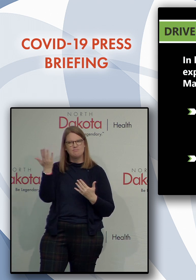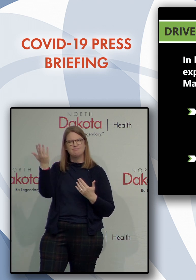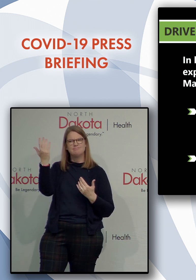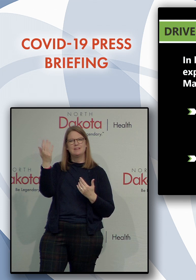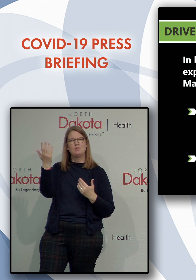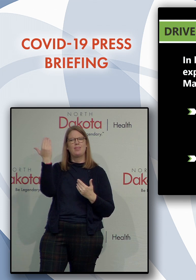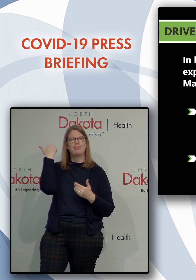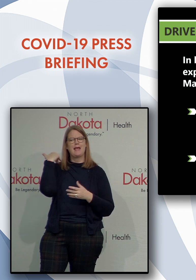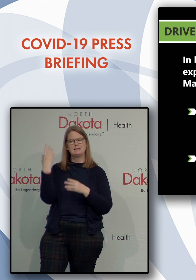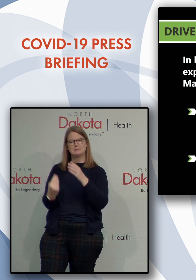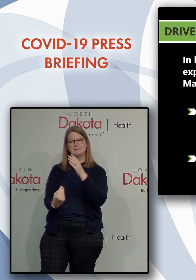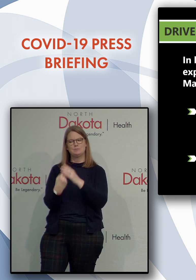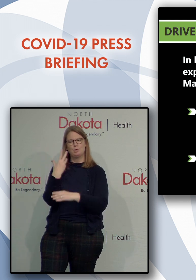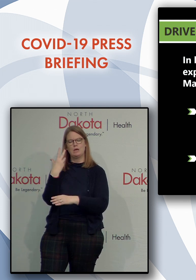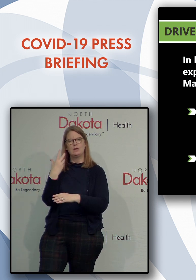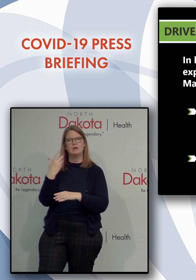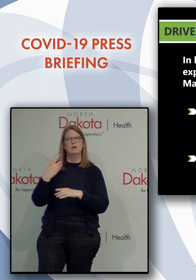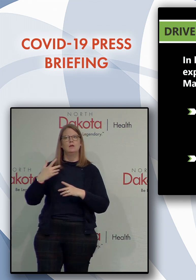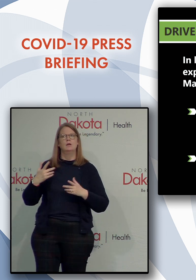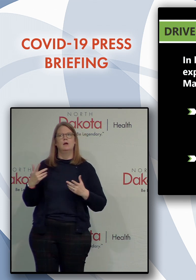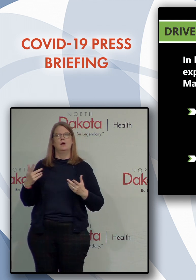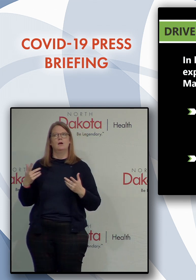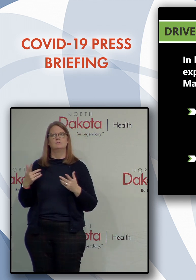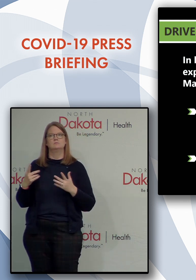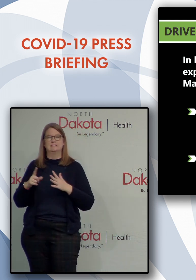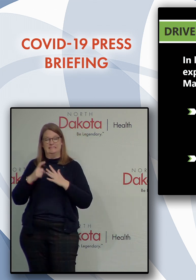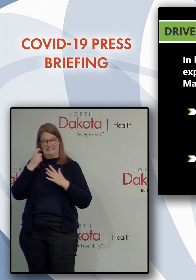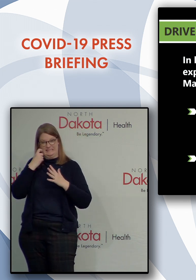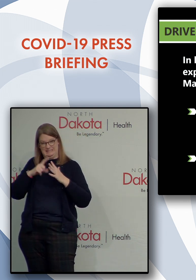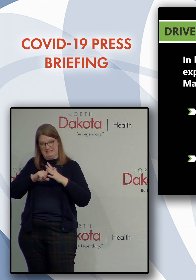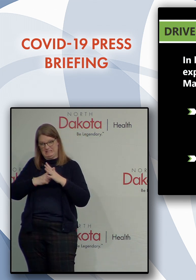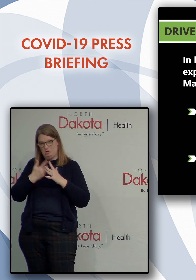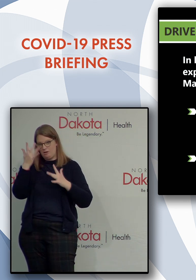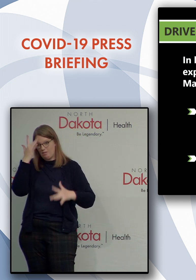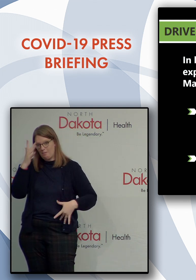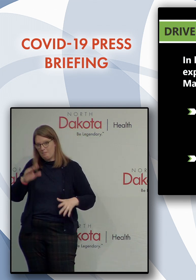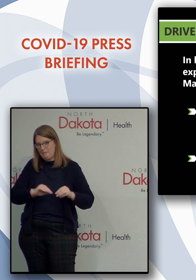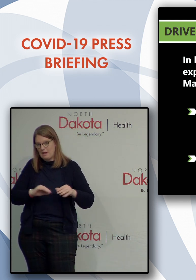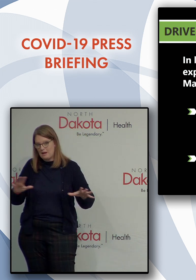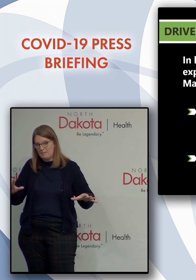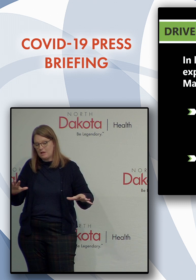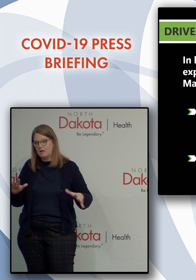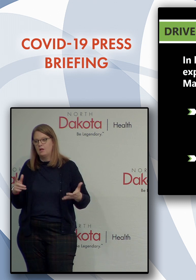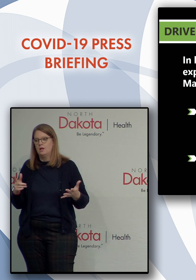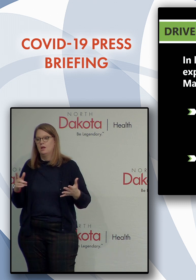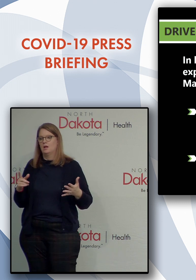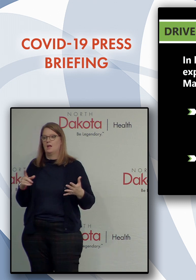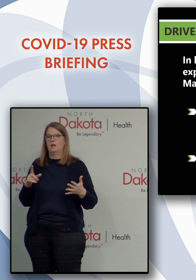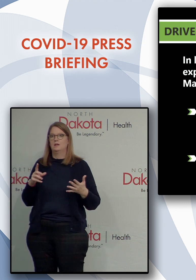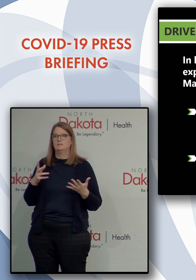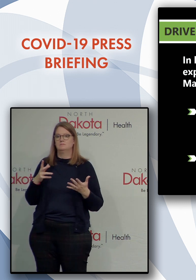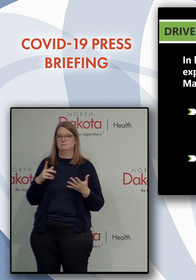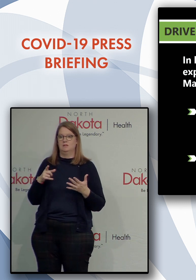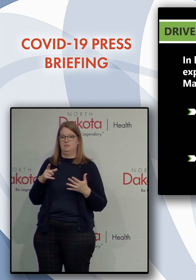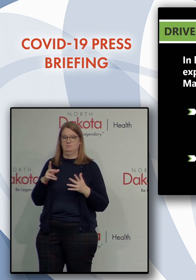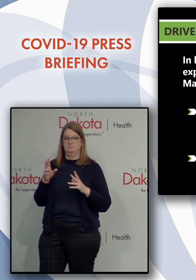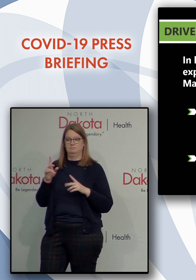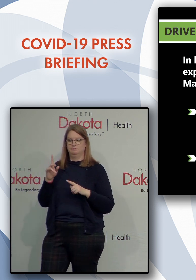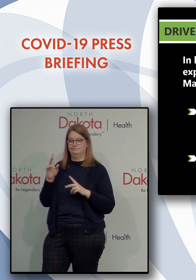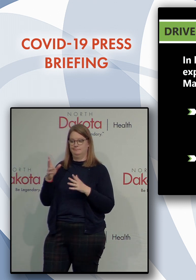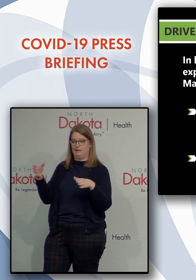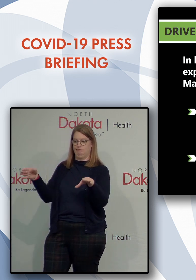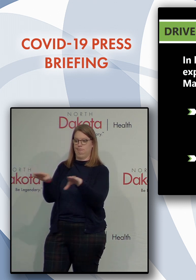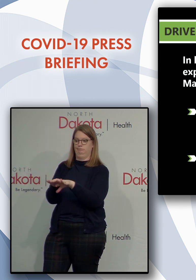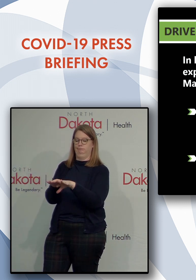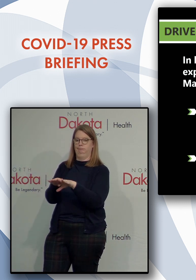spring when we were at the onset of the pandemic and closed in-person